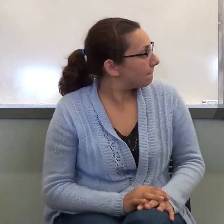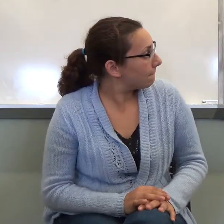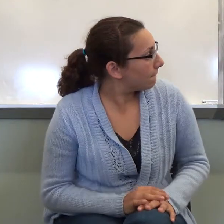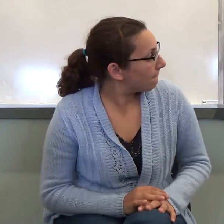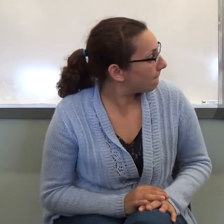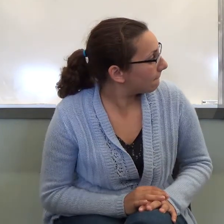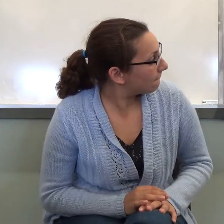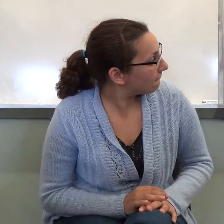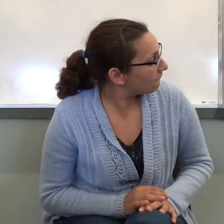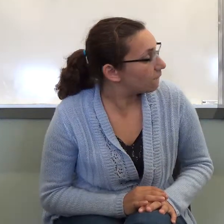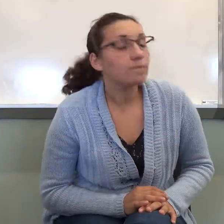Okay.